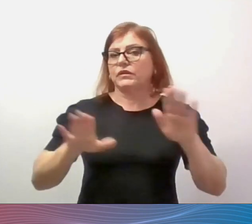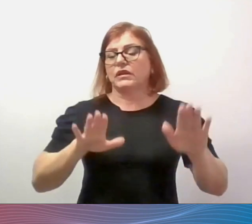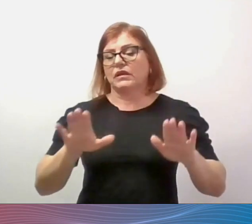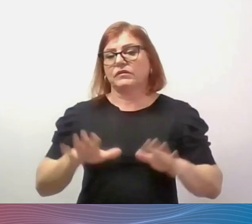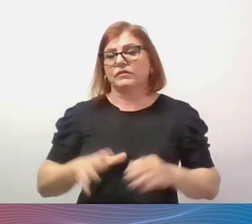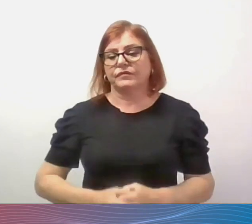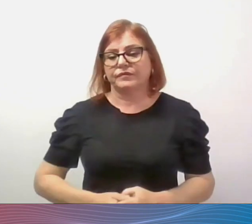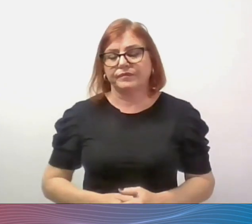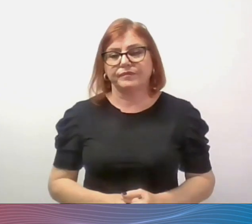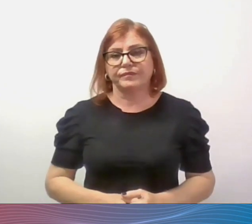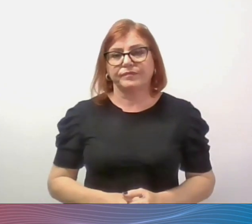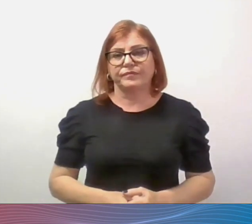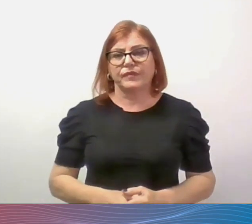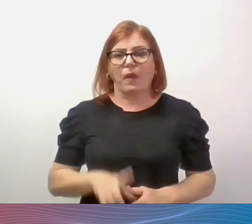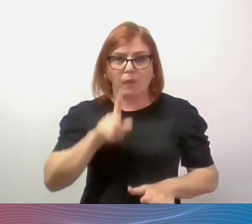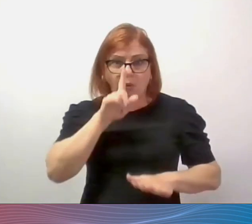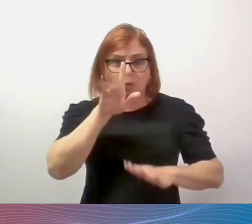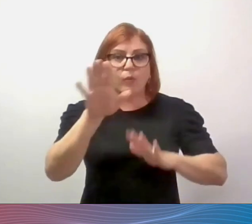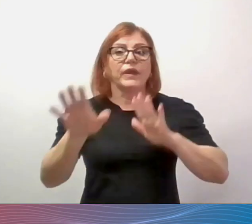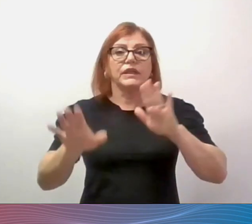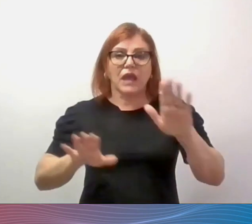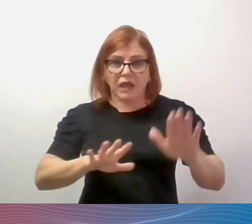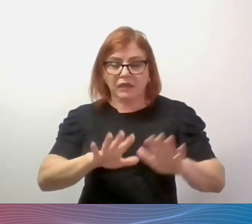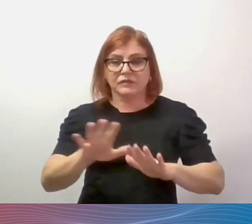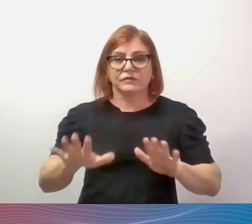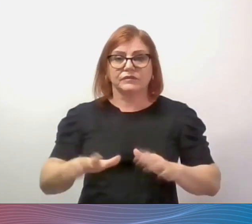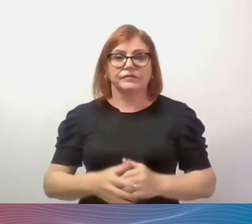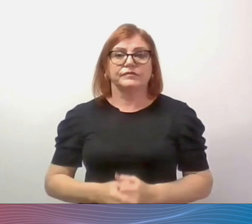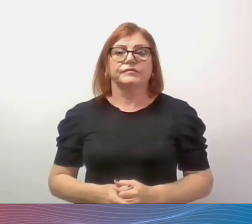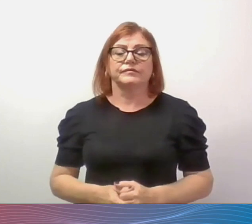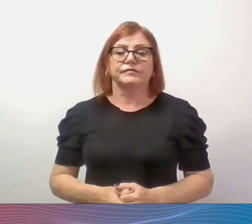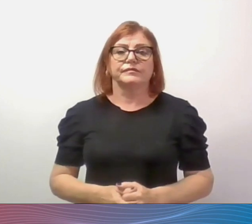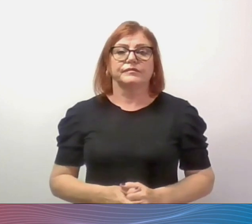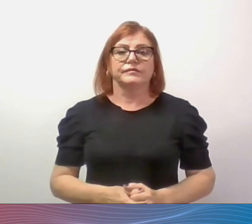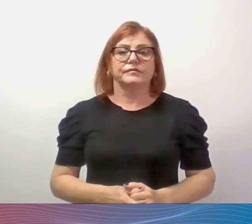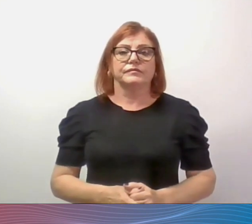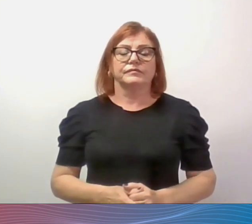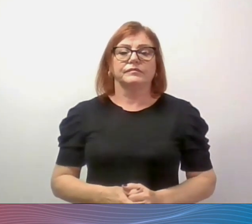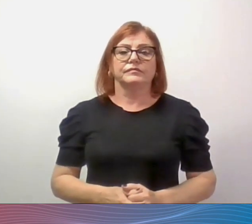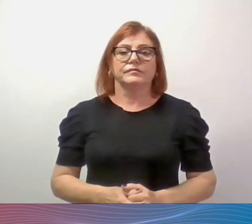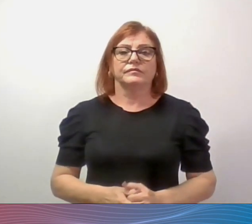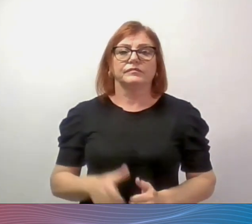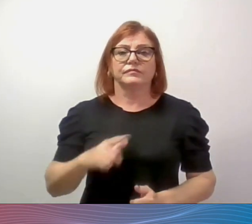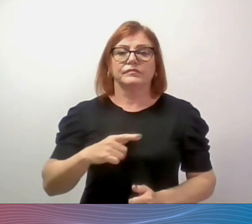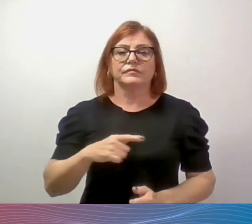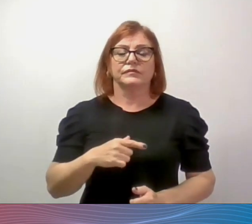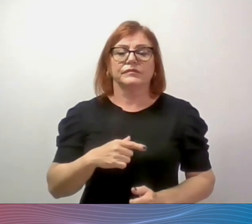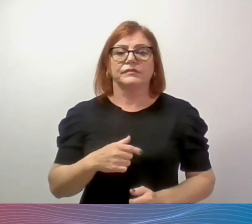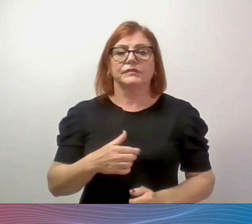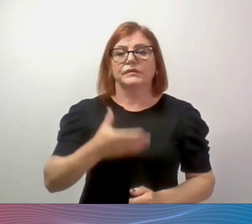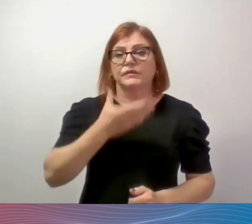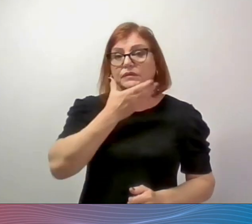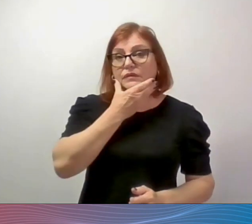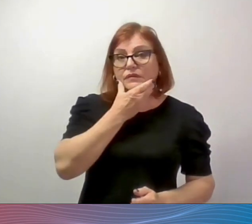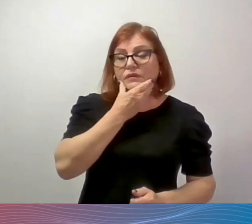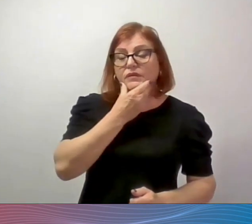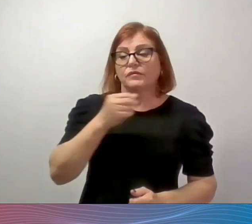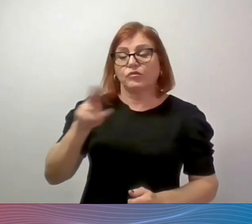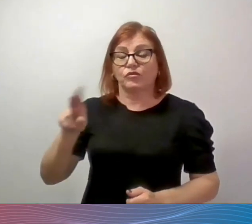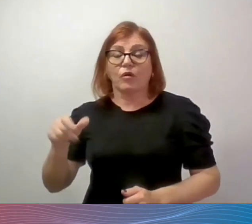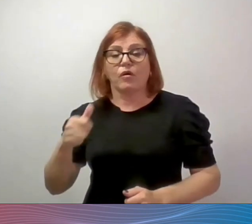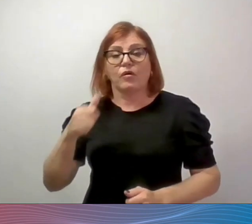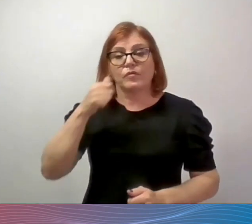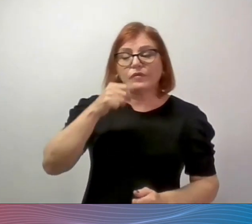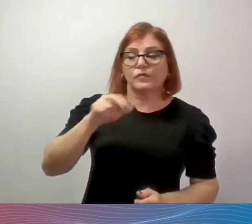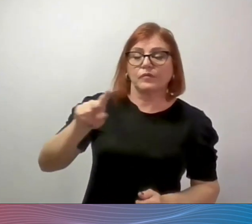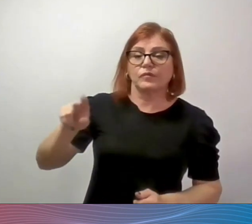pay special attention in the church life. Principalmente nós temos aqui homens, mulheres, comportores, comportoras, irmãos,